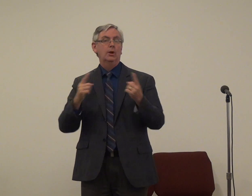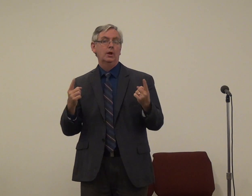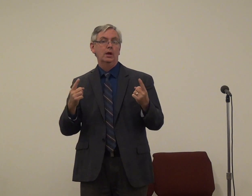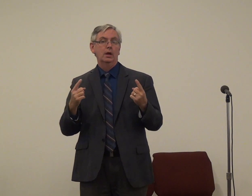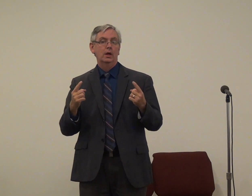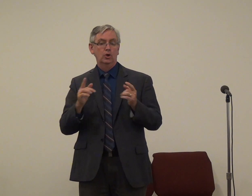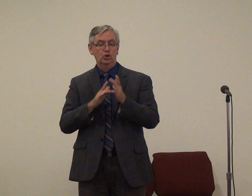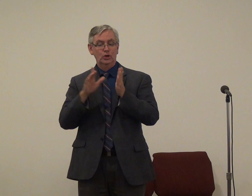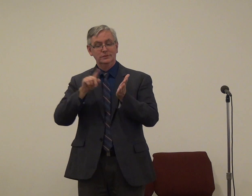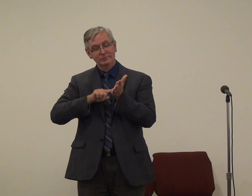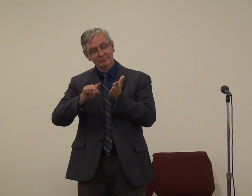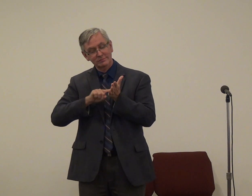world.